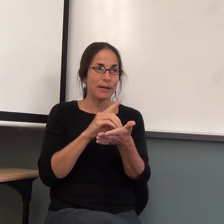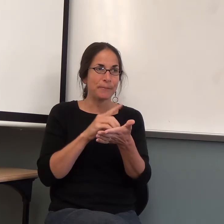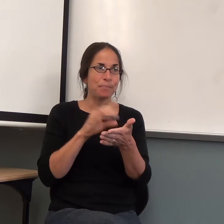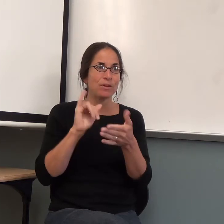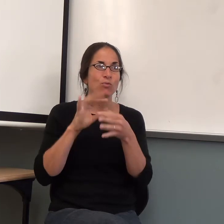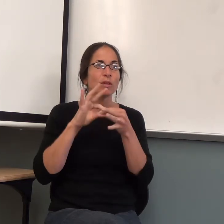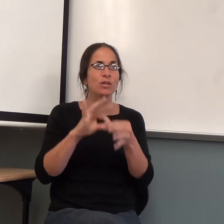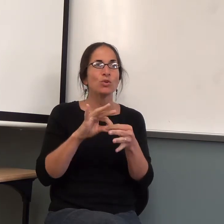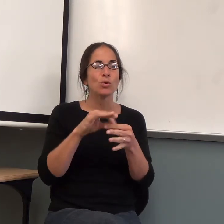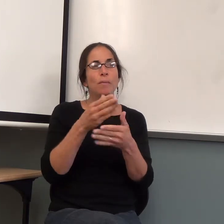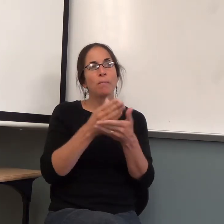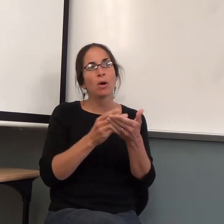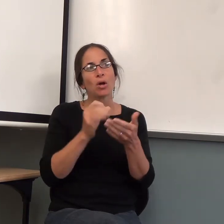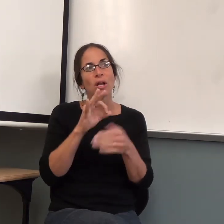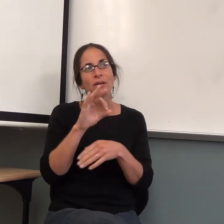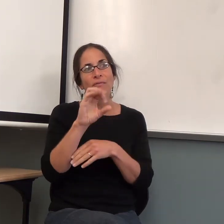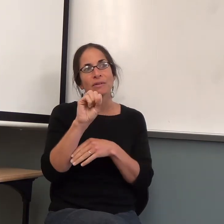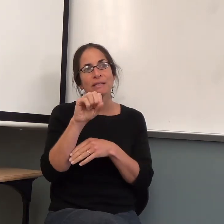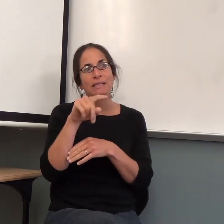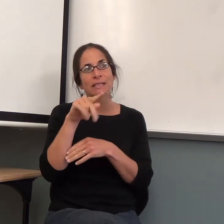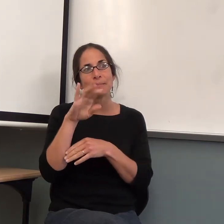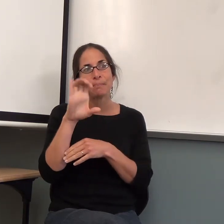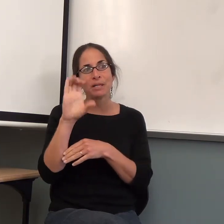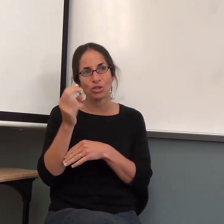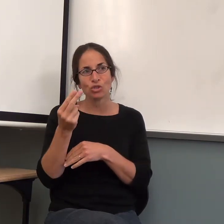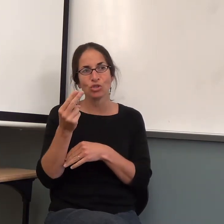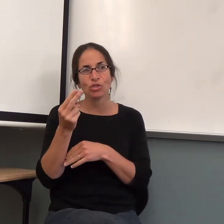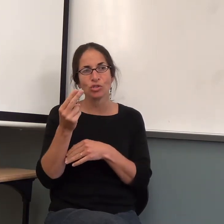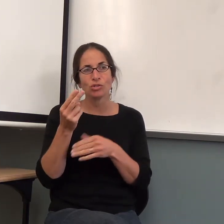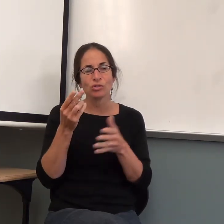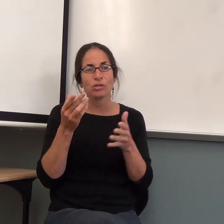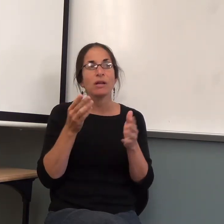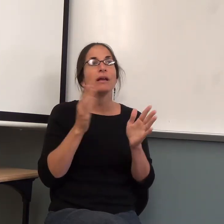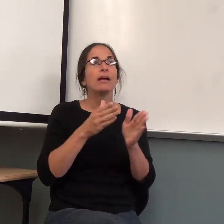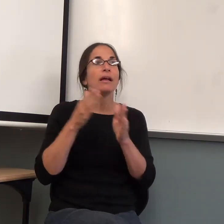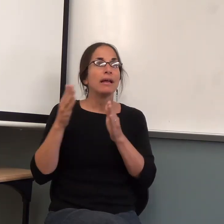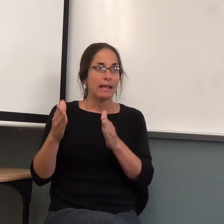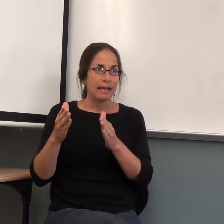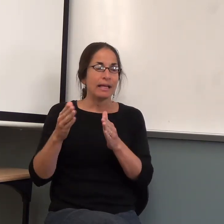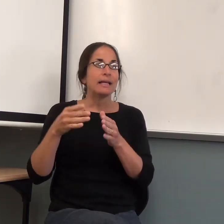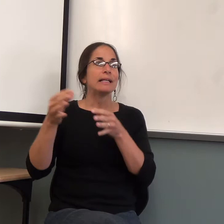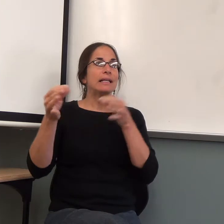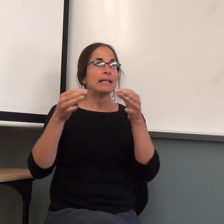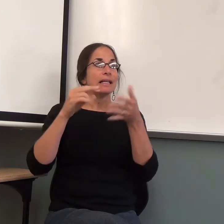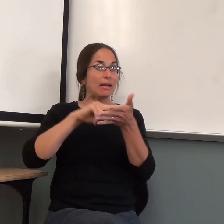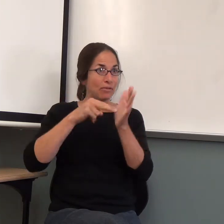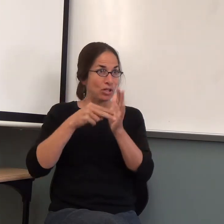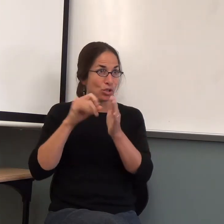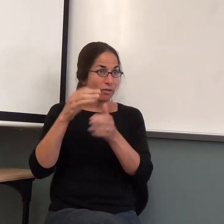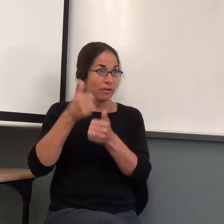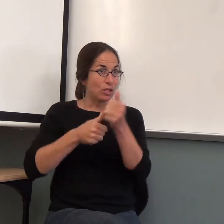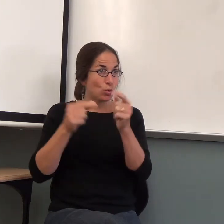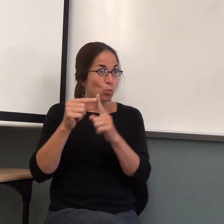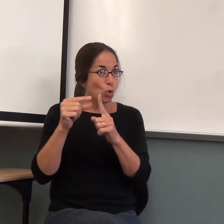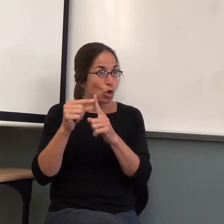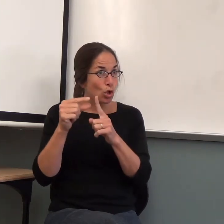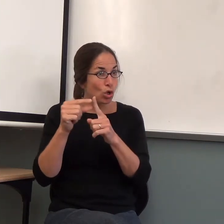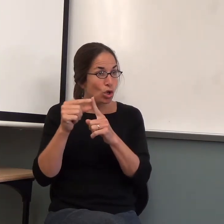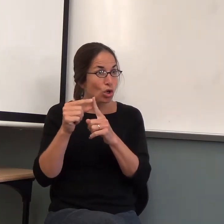period? Yeah, okay. And then the second part says, give the definition of each word. How is that? Give the definition